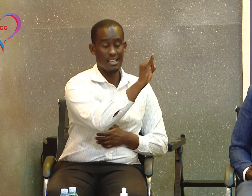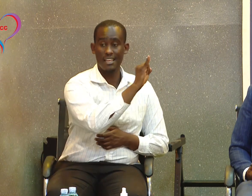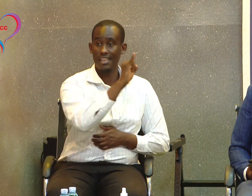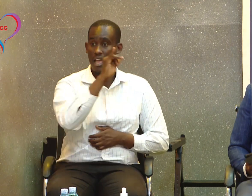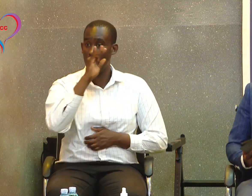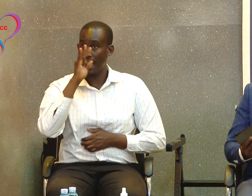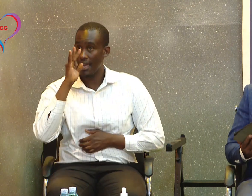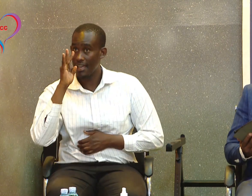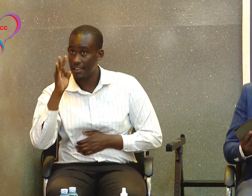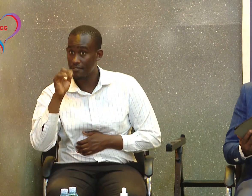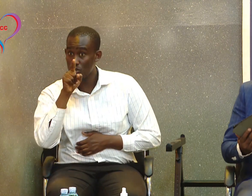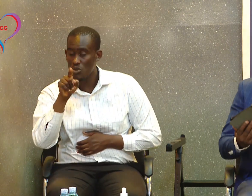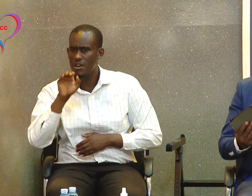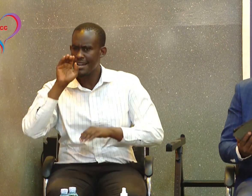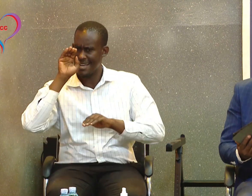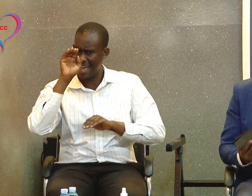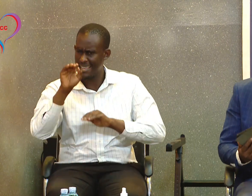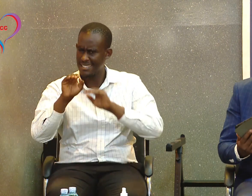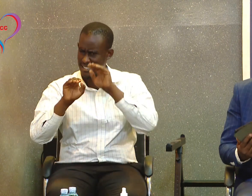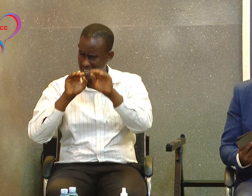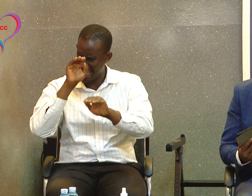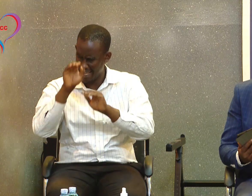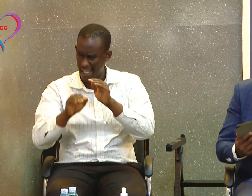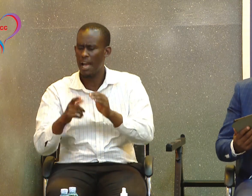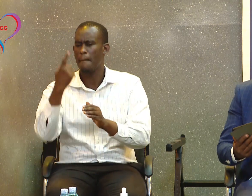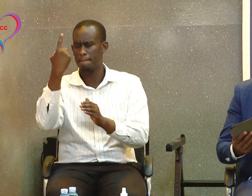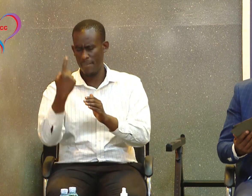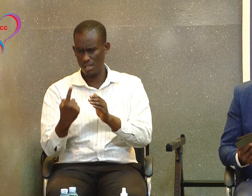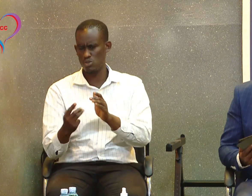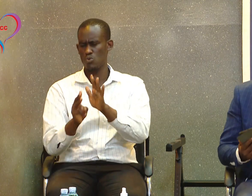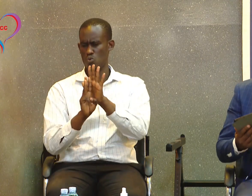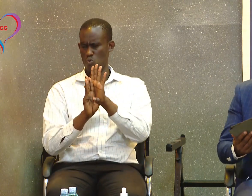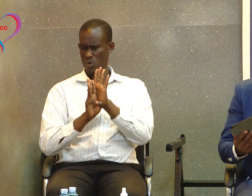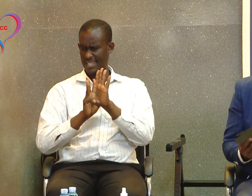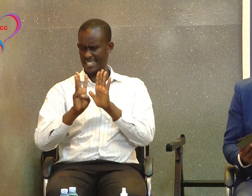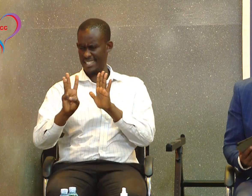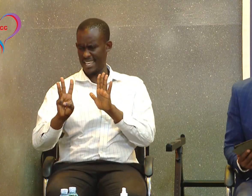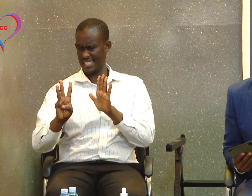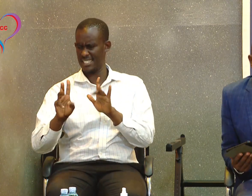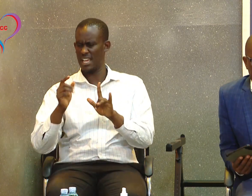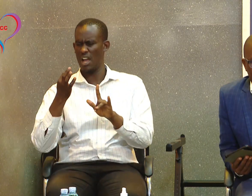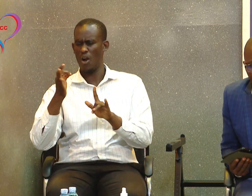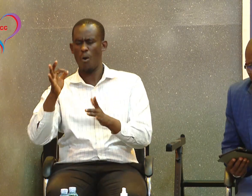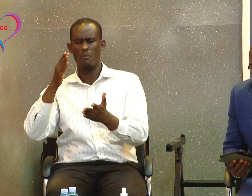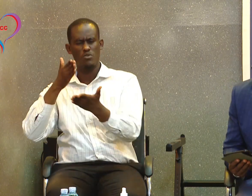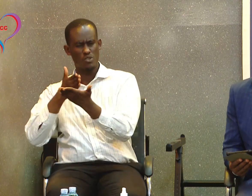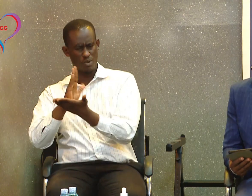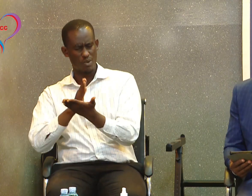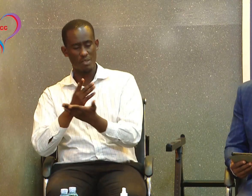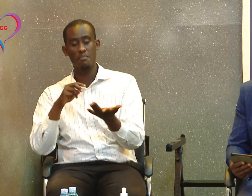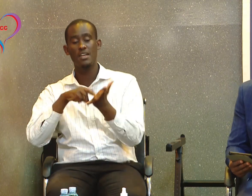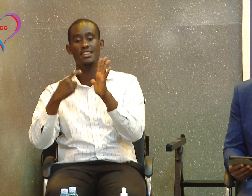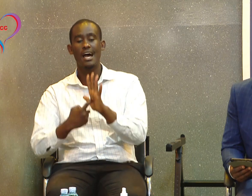of the truth and he calls himself truth and you ask him what is truth, you're asking the right person. Kubanga singa